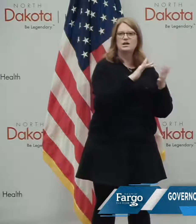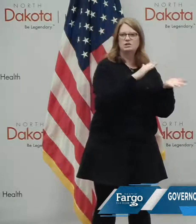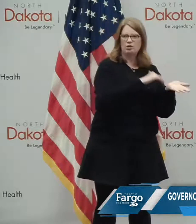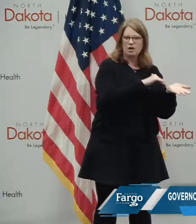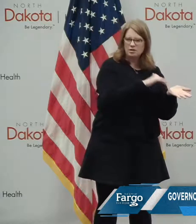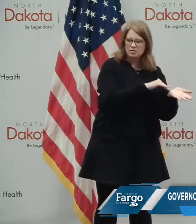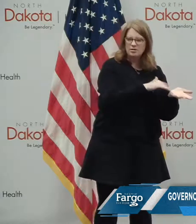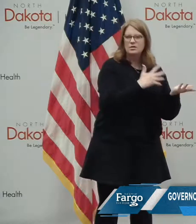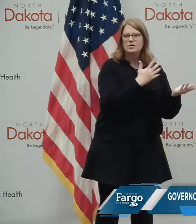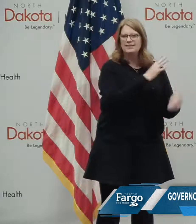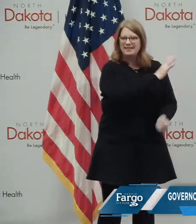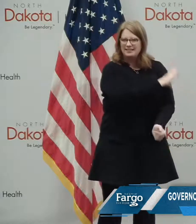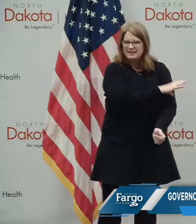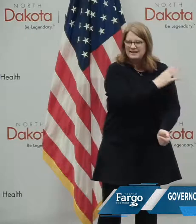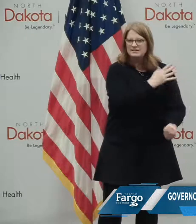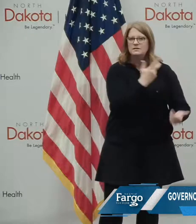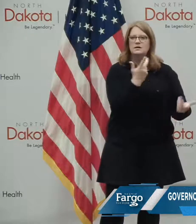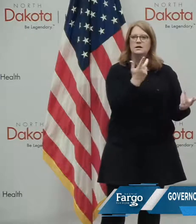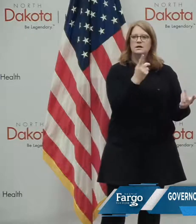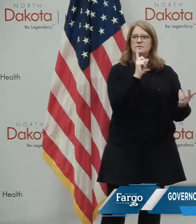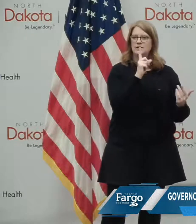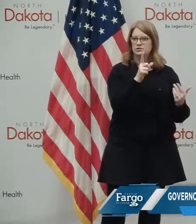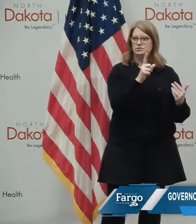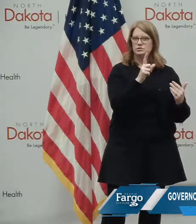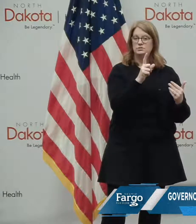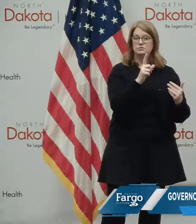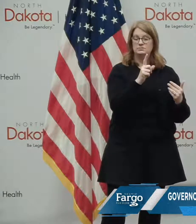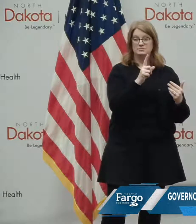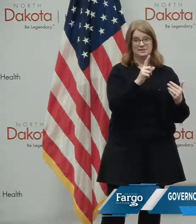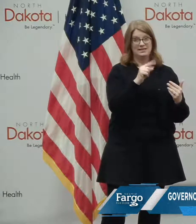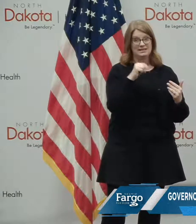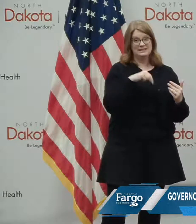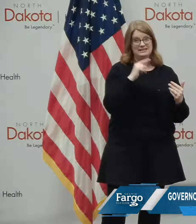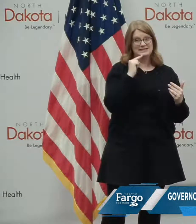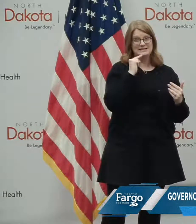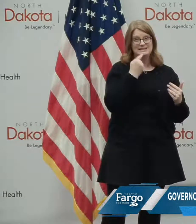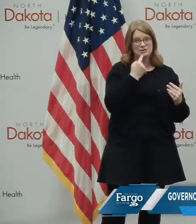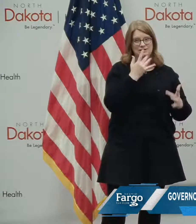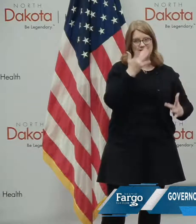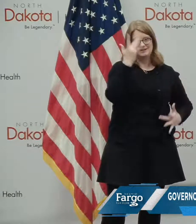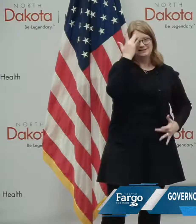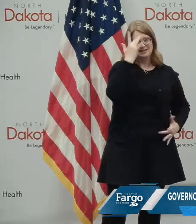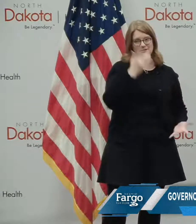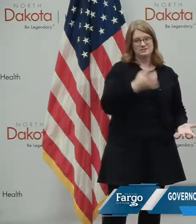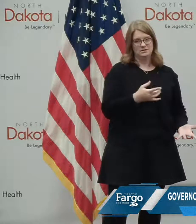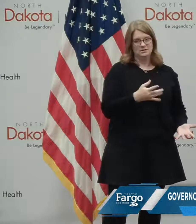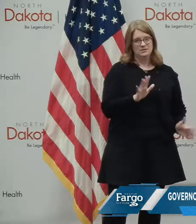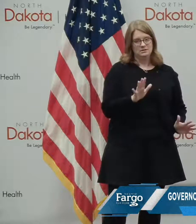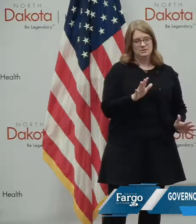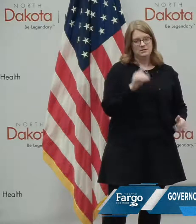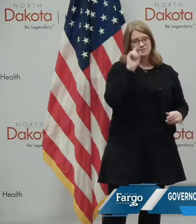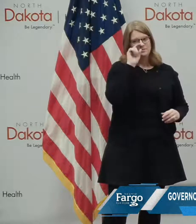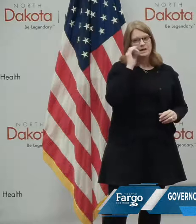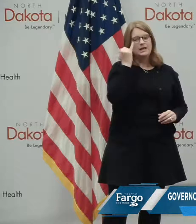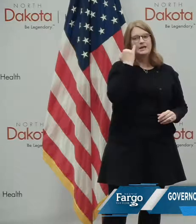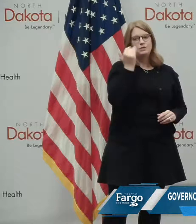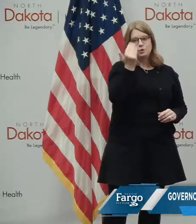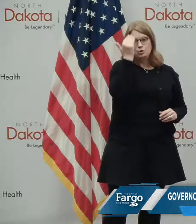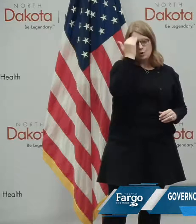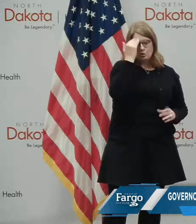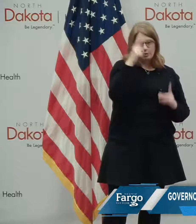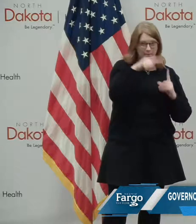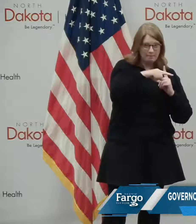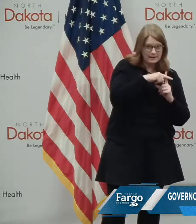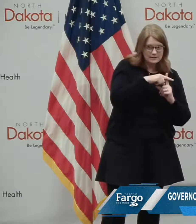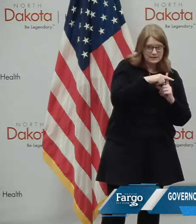providers and make sure that you take this disease seriously, but you should be in a position where if you know you're positive, then you're